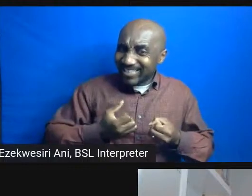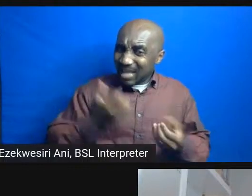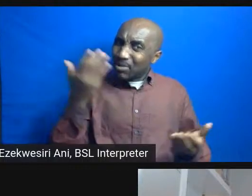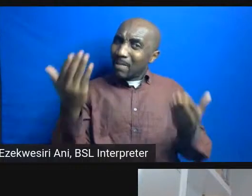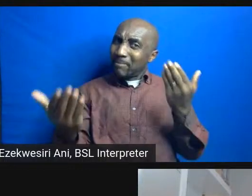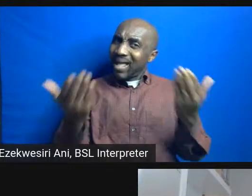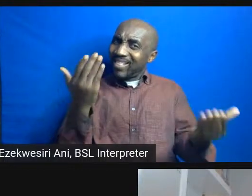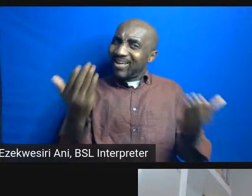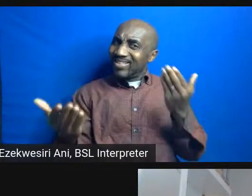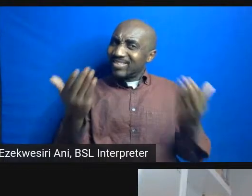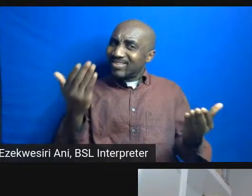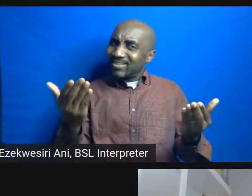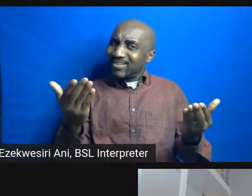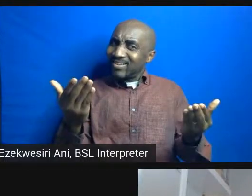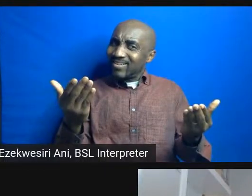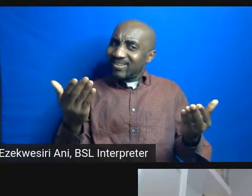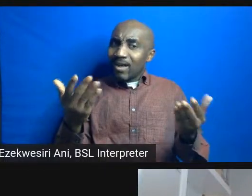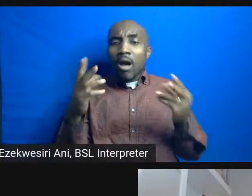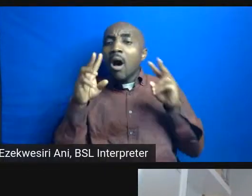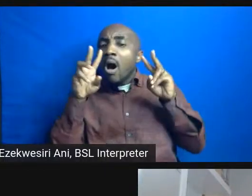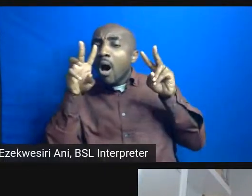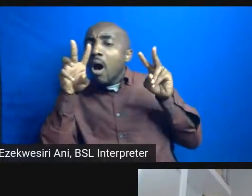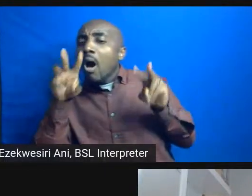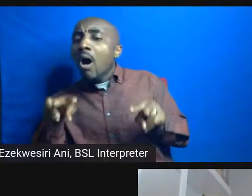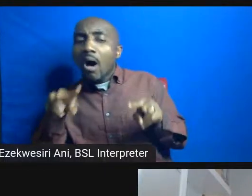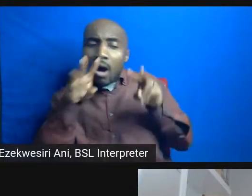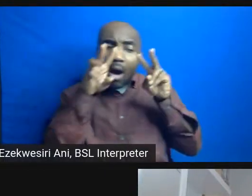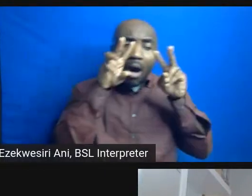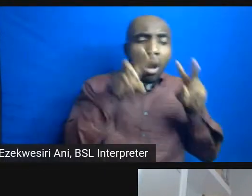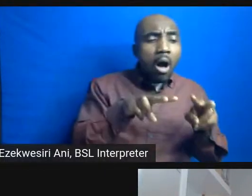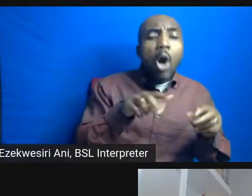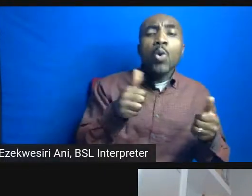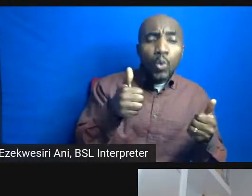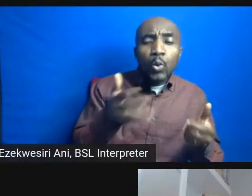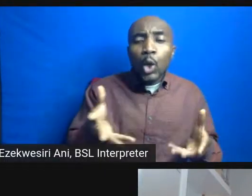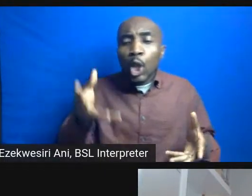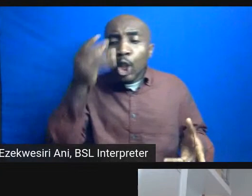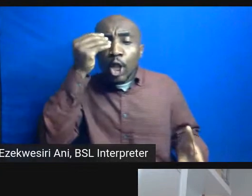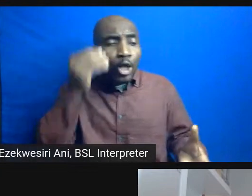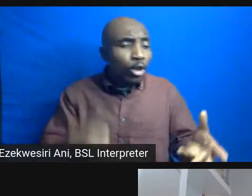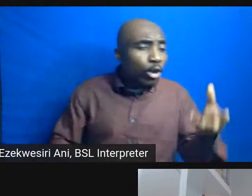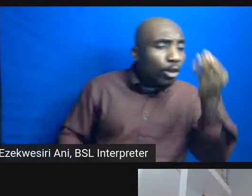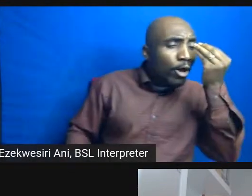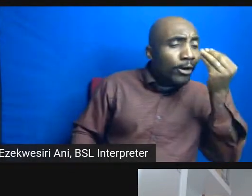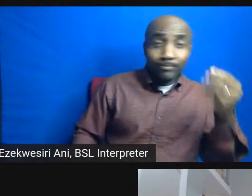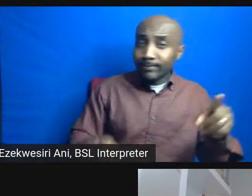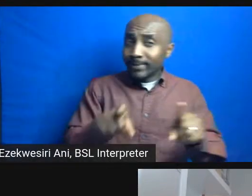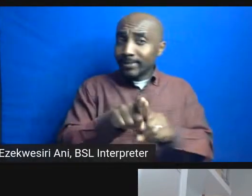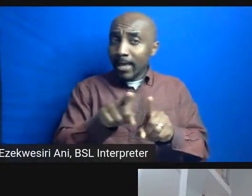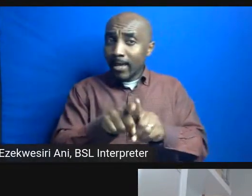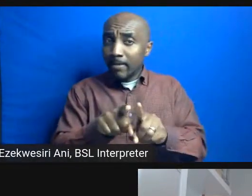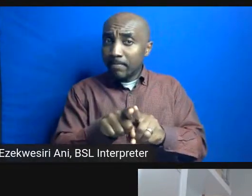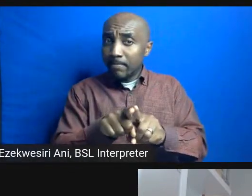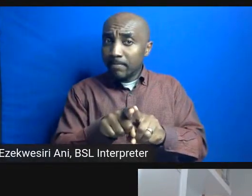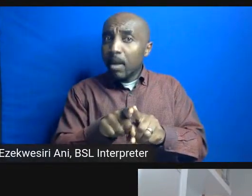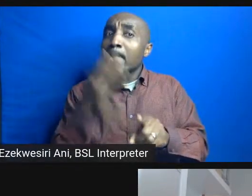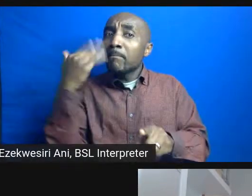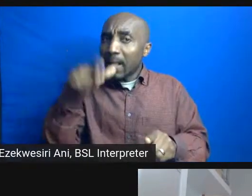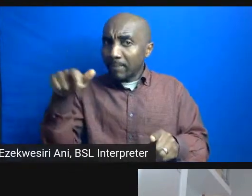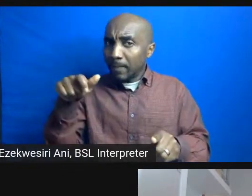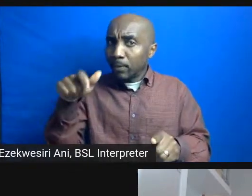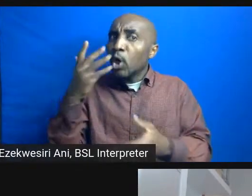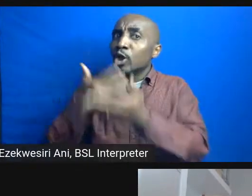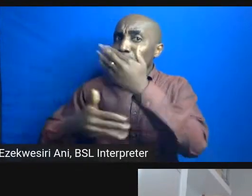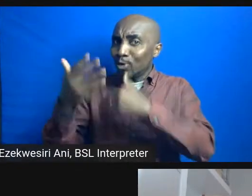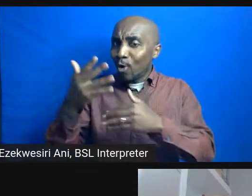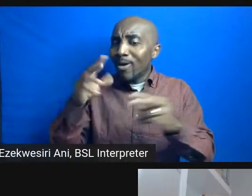to look at them and learn from them. The same way with the story of Black people, the